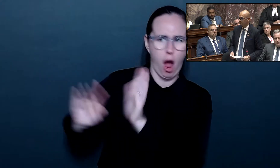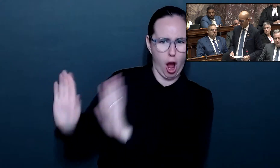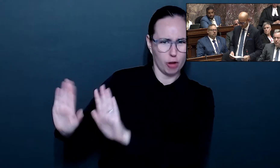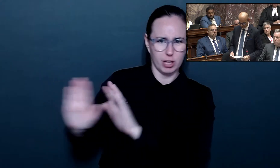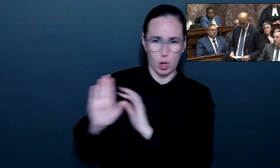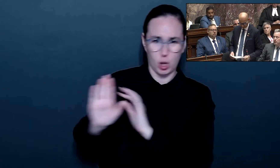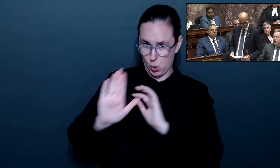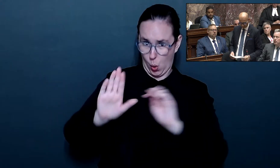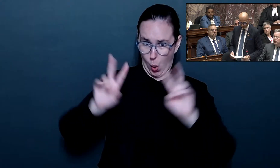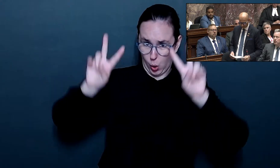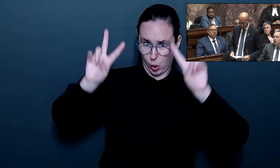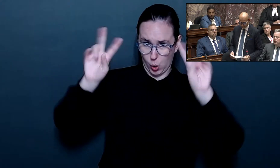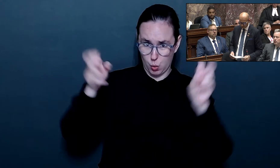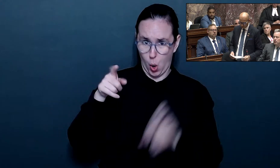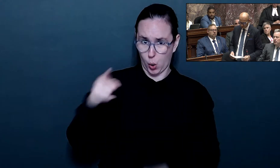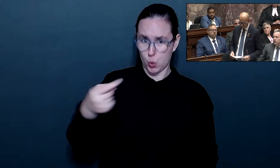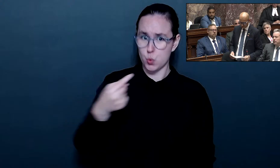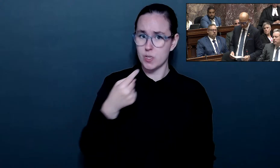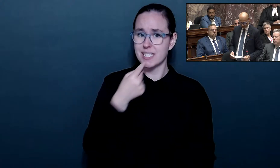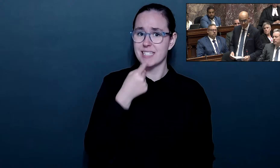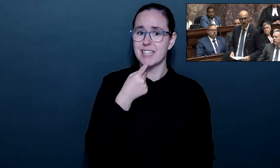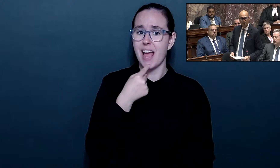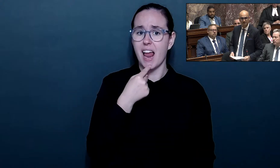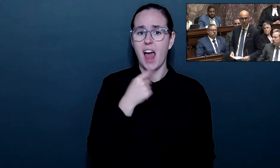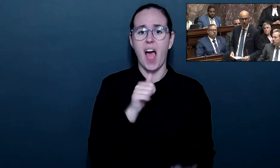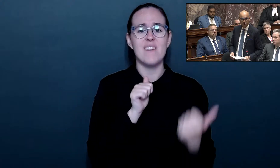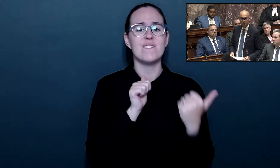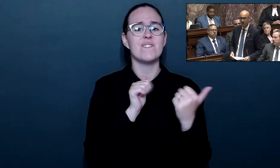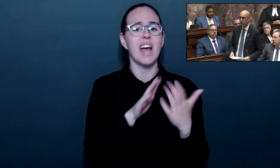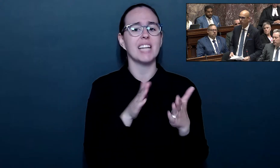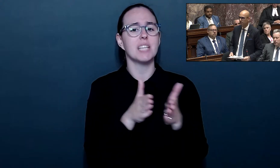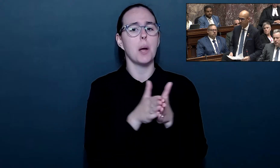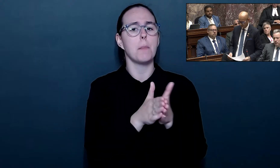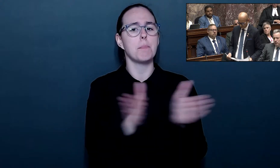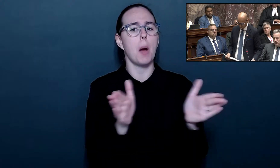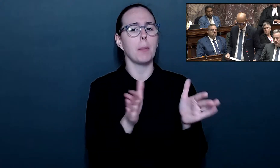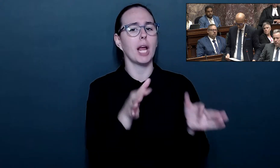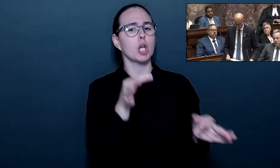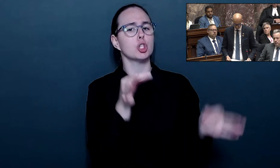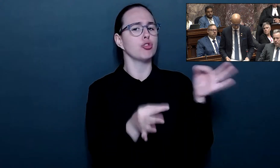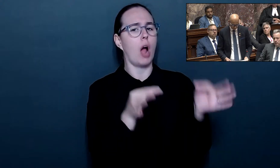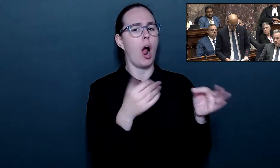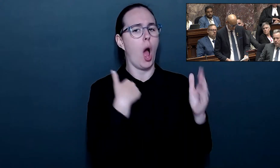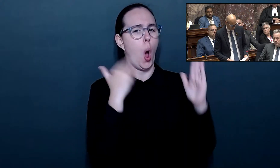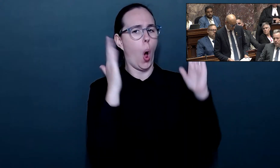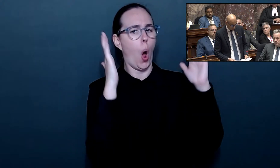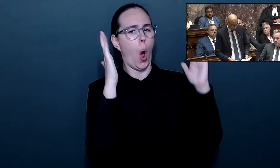is convicted. I hope he spends the rest of his life behind bars," unquote.